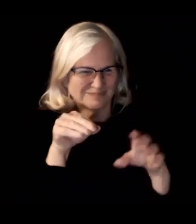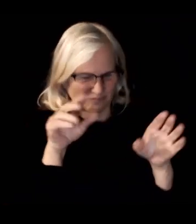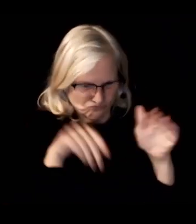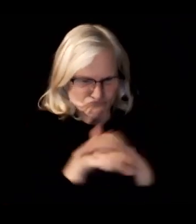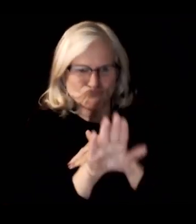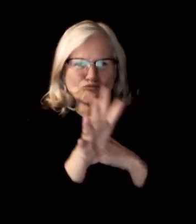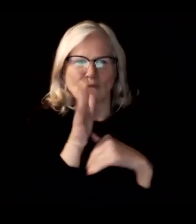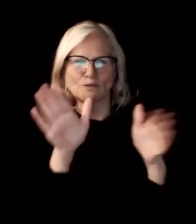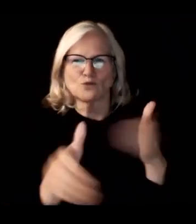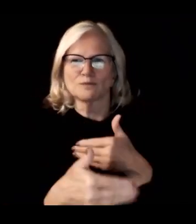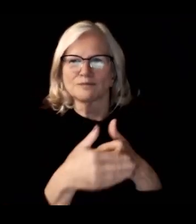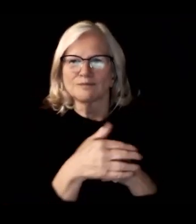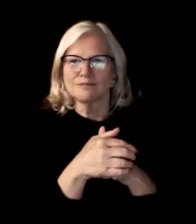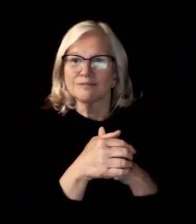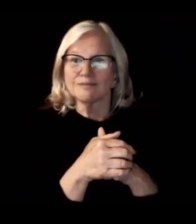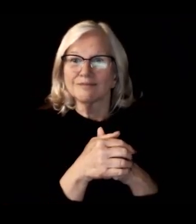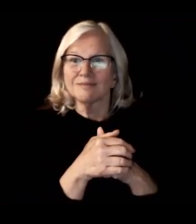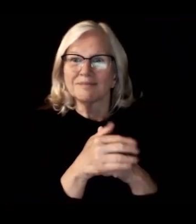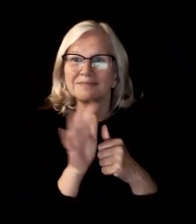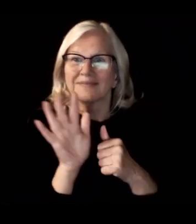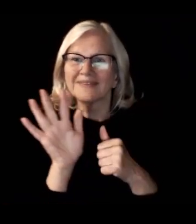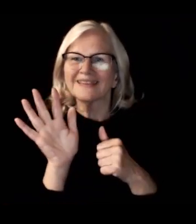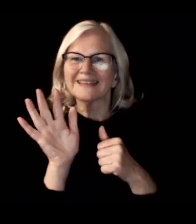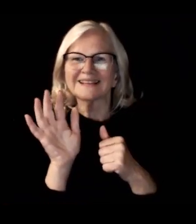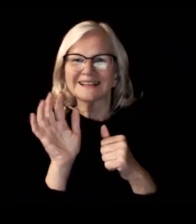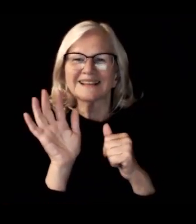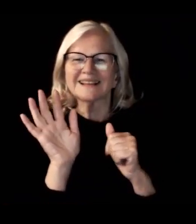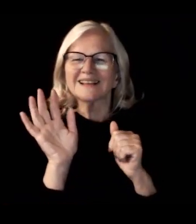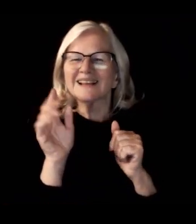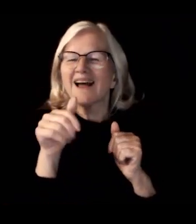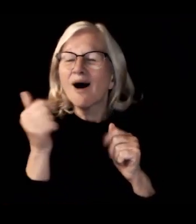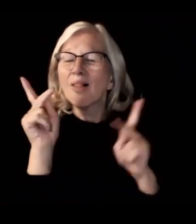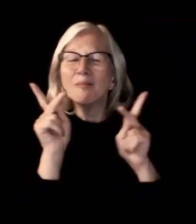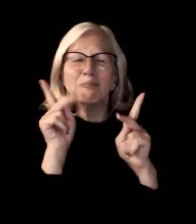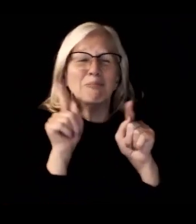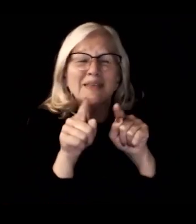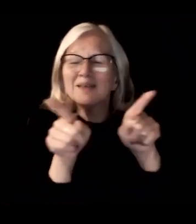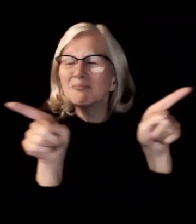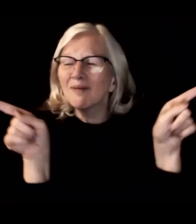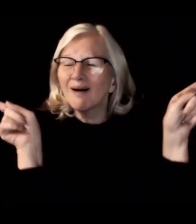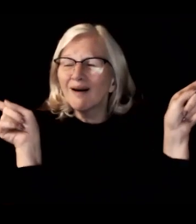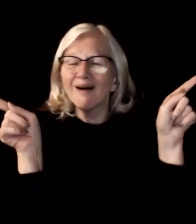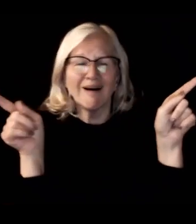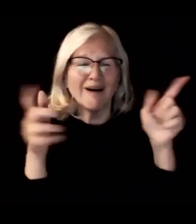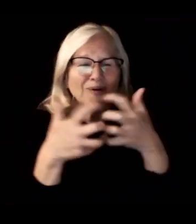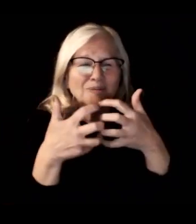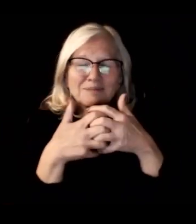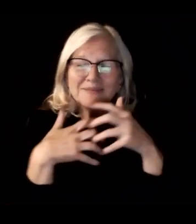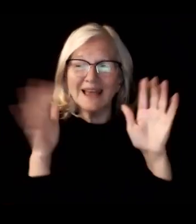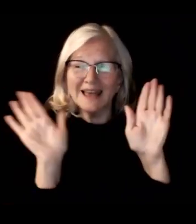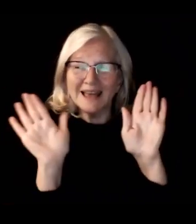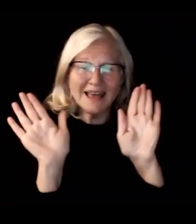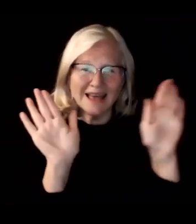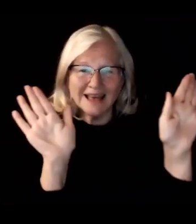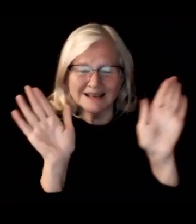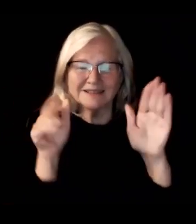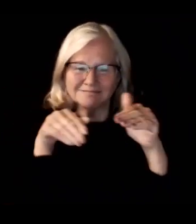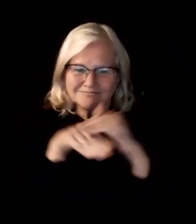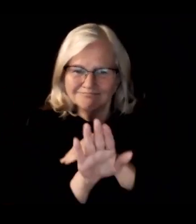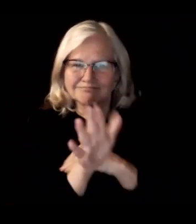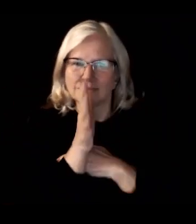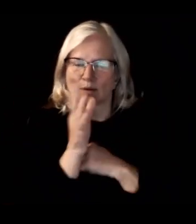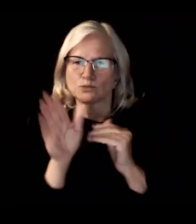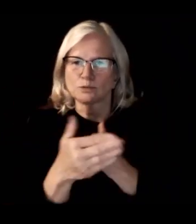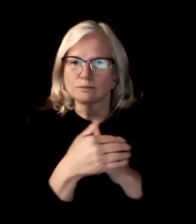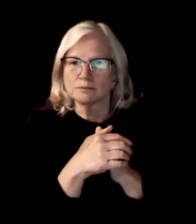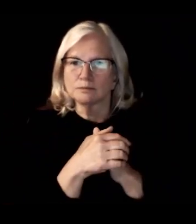Fast forward to the afternoon of August 24th. Life changes in an instant. I was